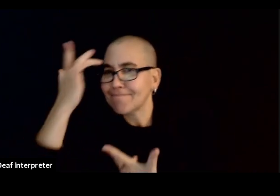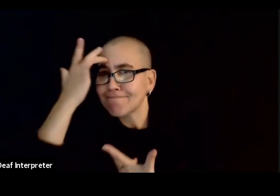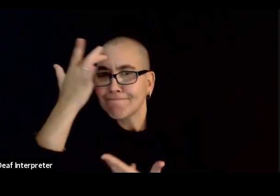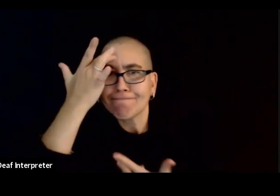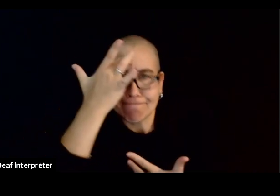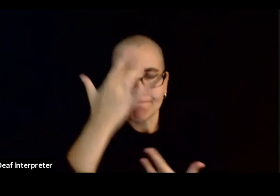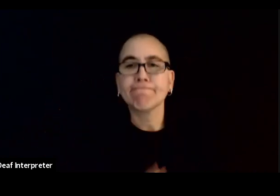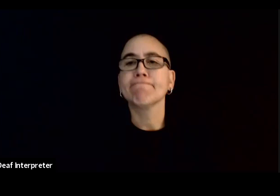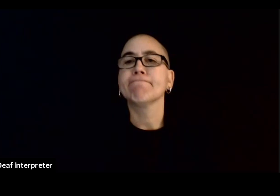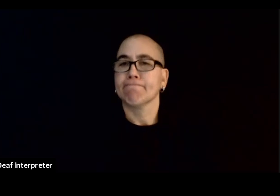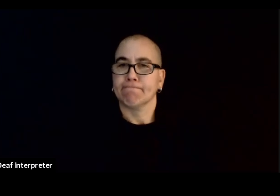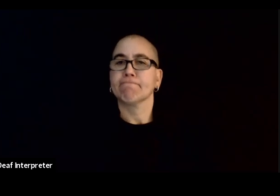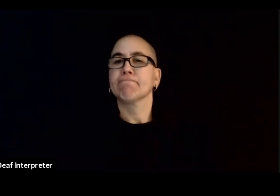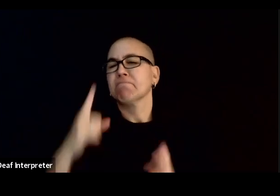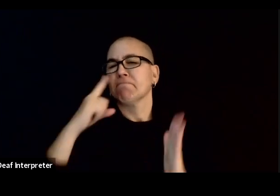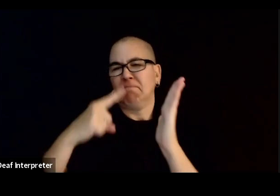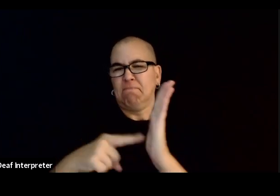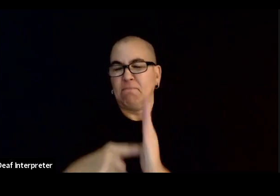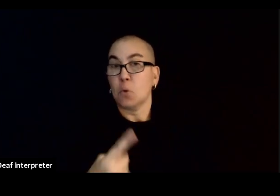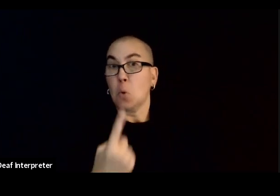particular school.